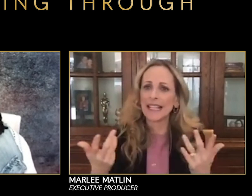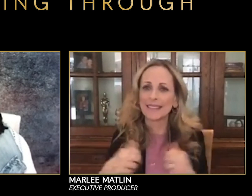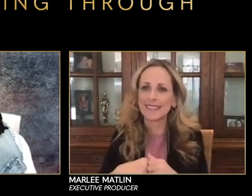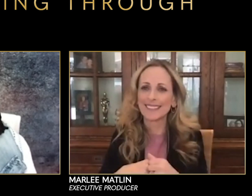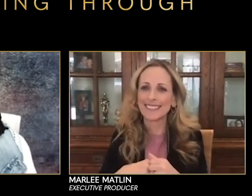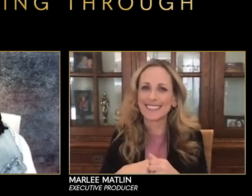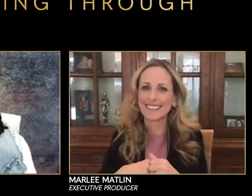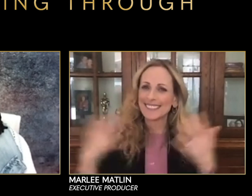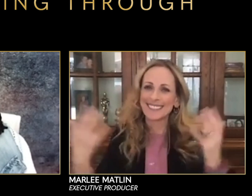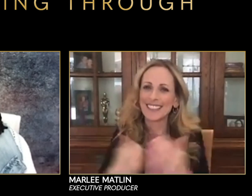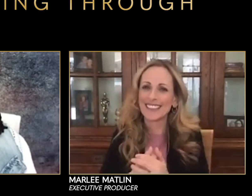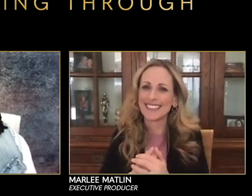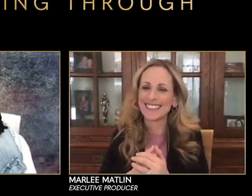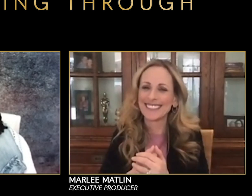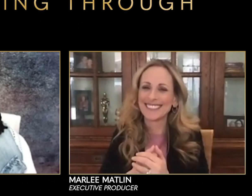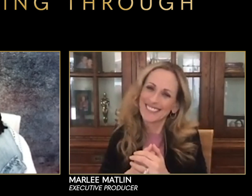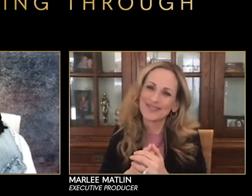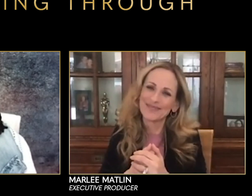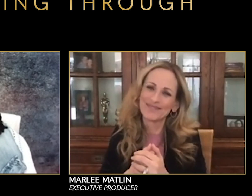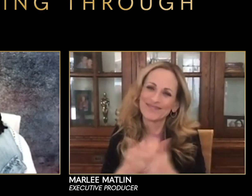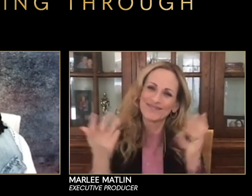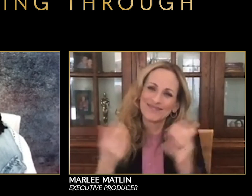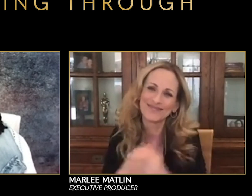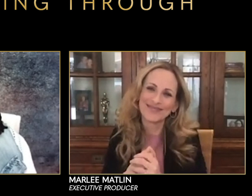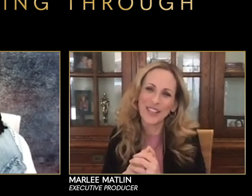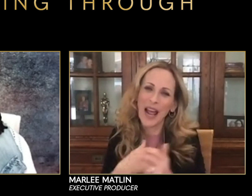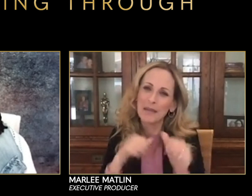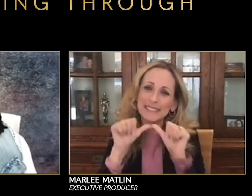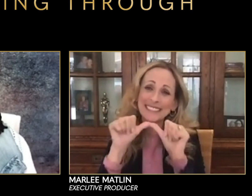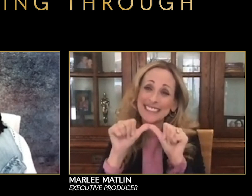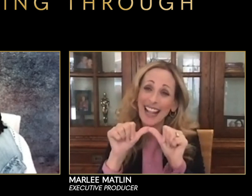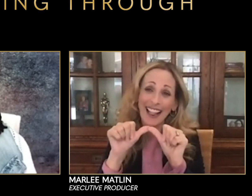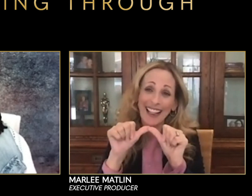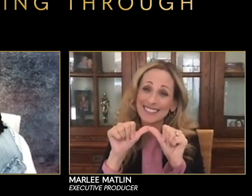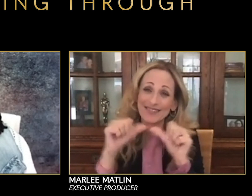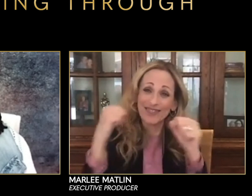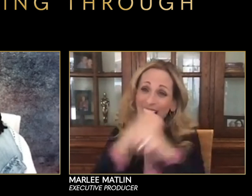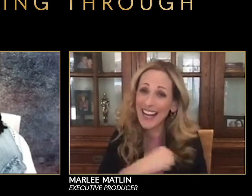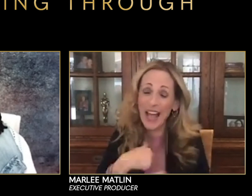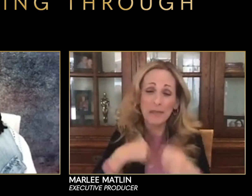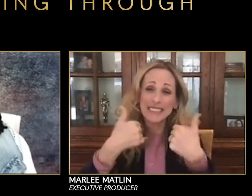to dwell on being deaf or being deafblind. It's time to focus on the story. And it's as simple